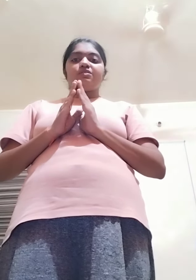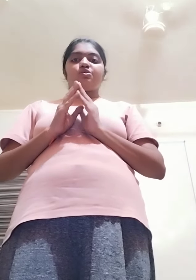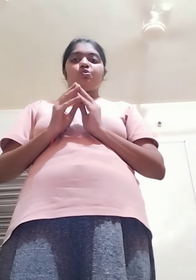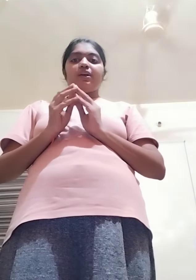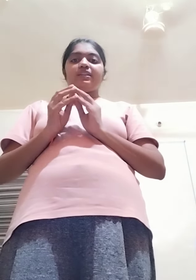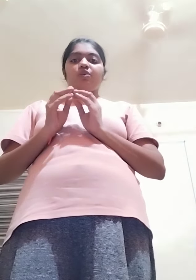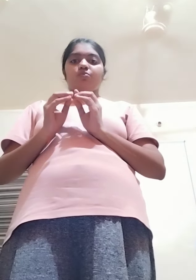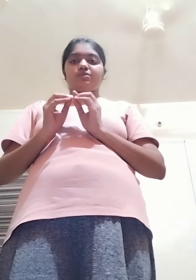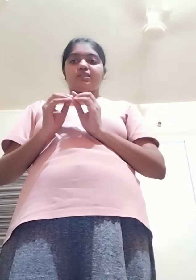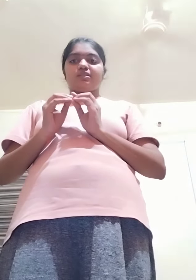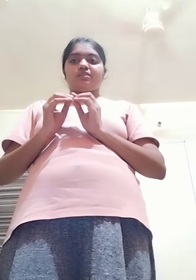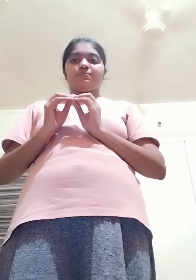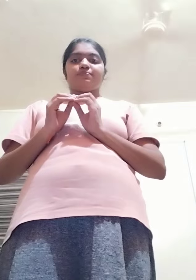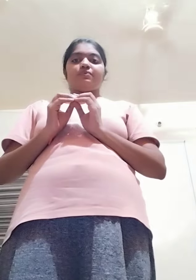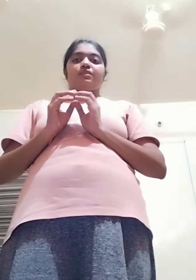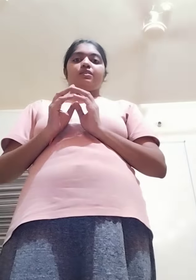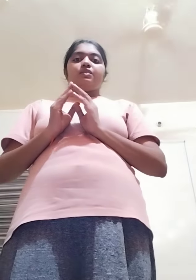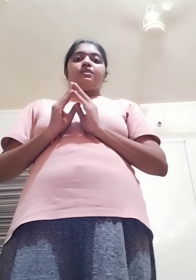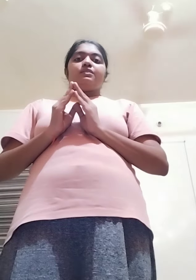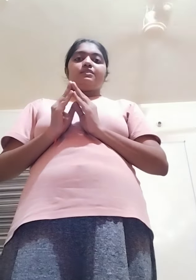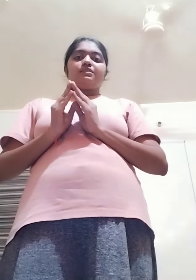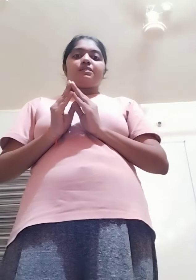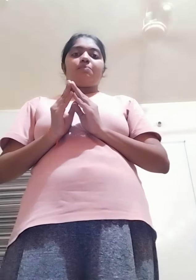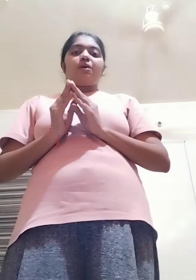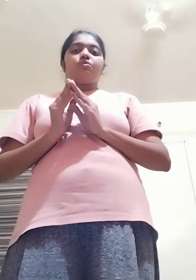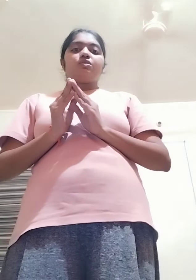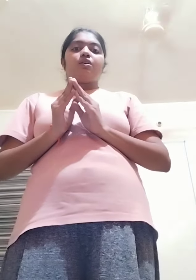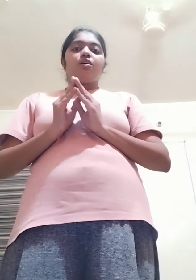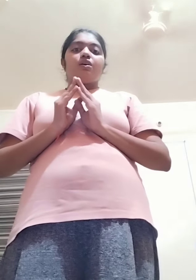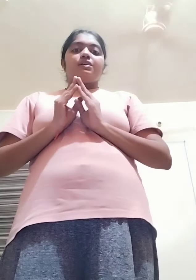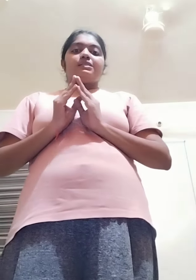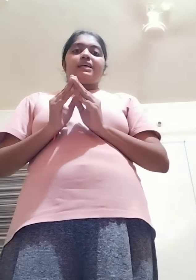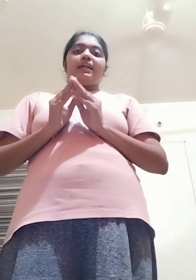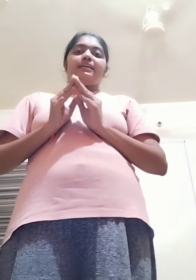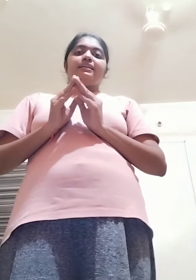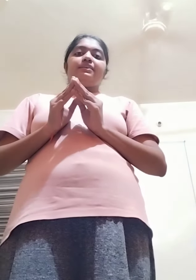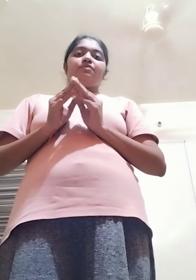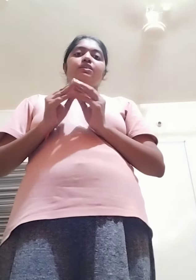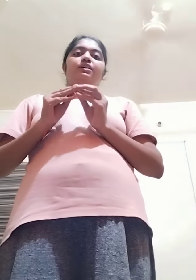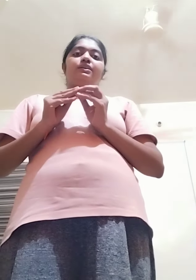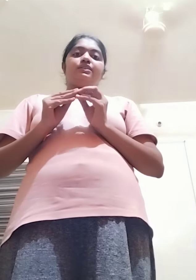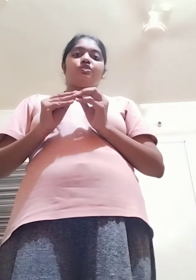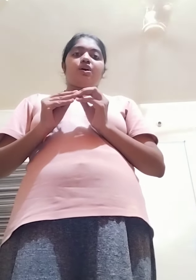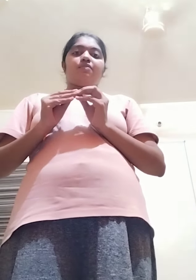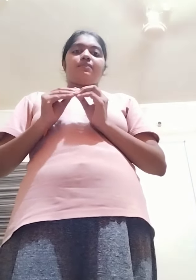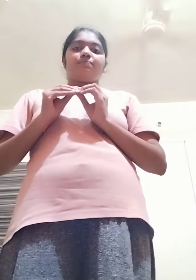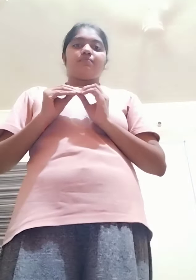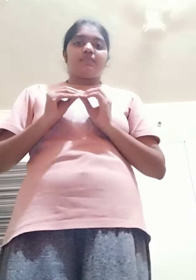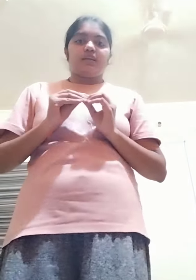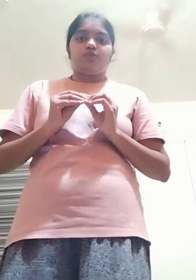to any object. This is about the static keyword in Java. Thank you.